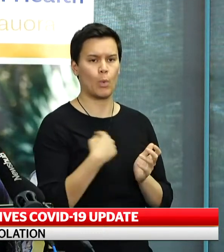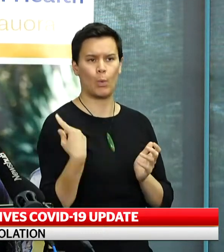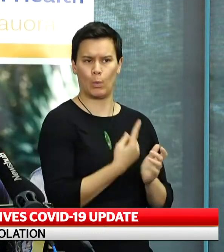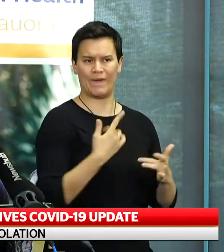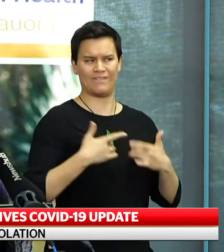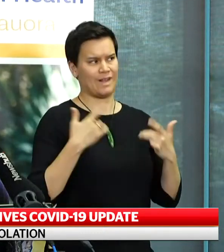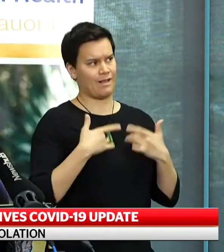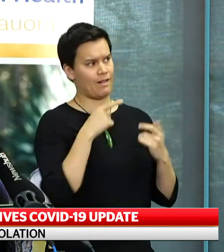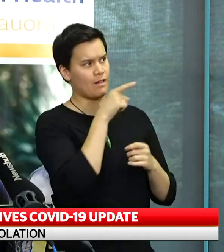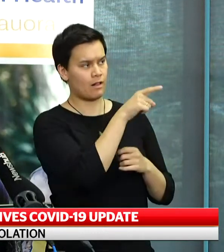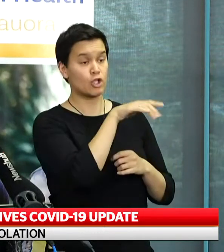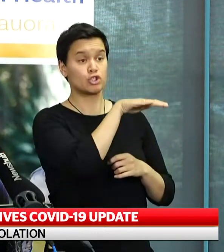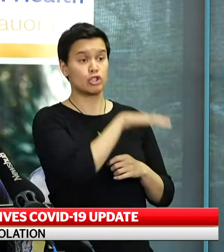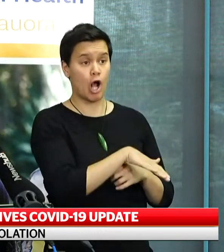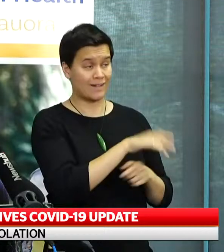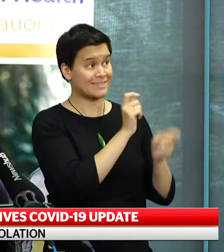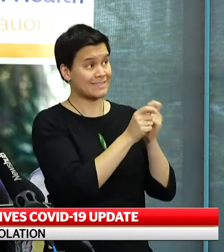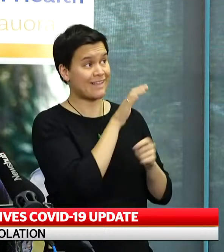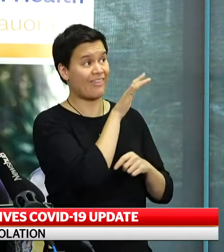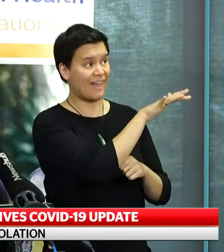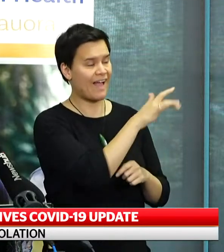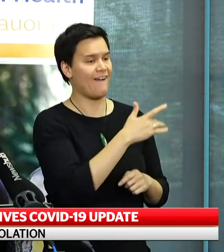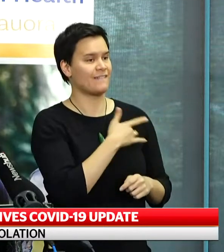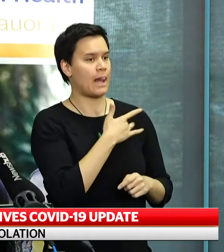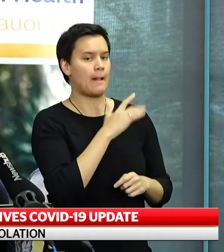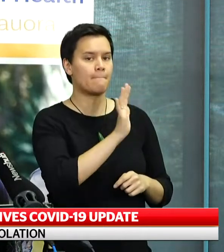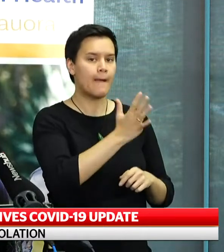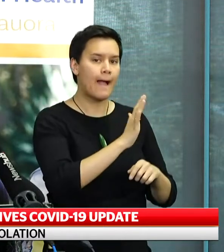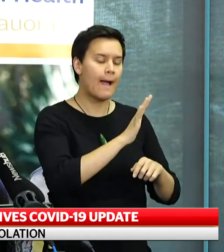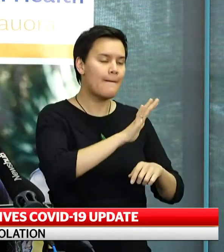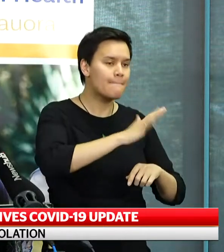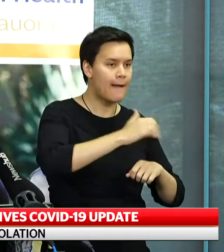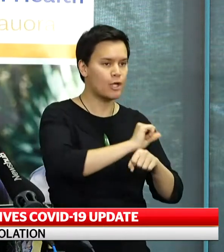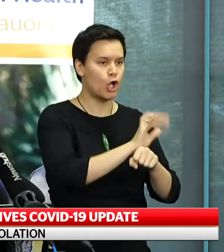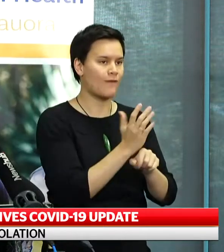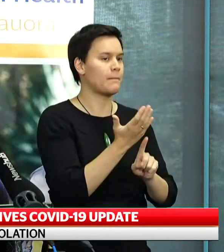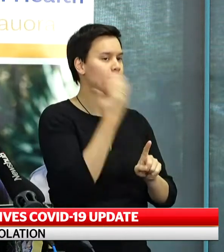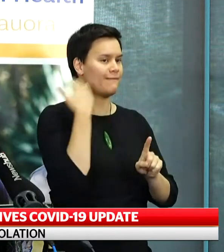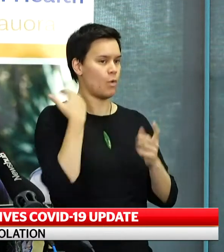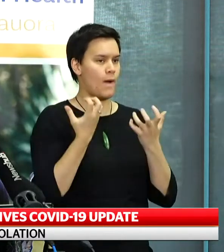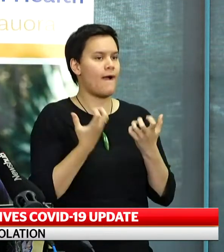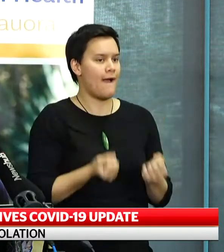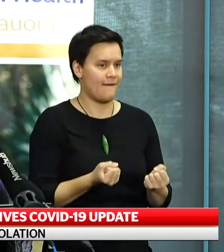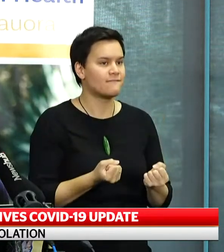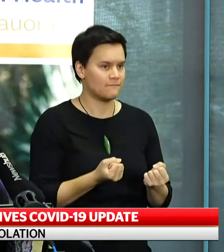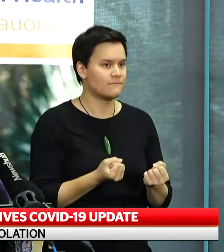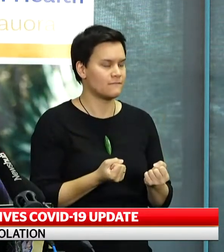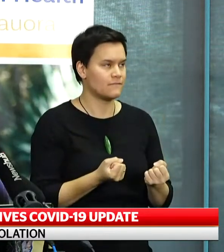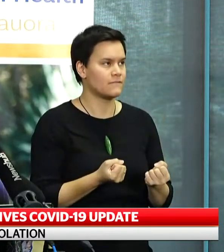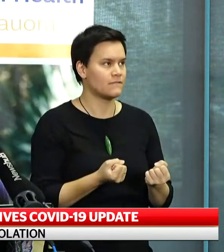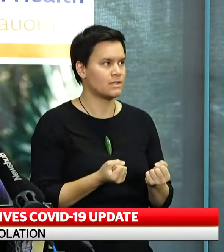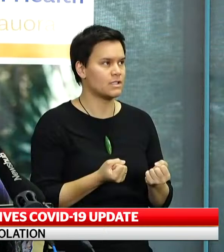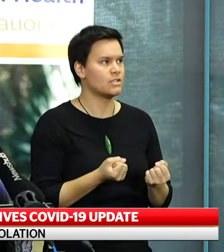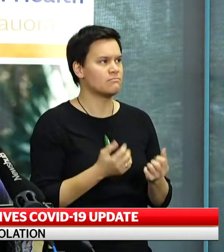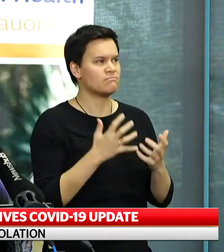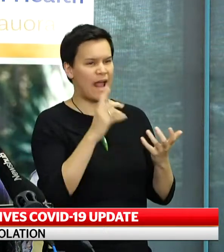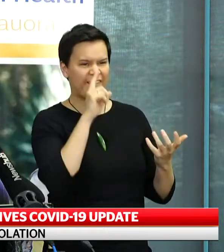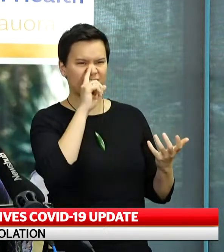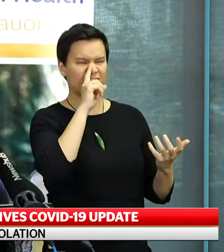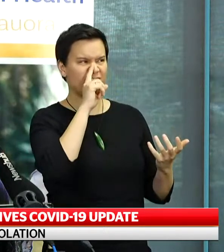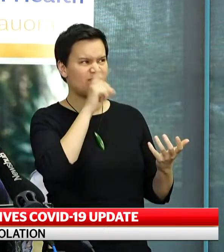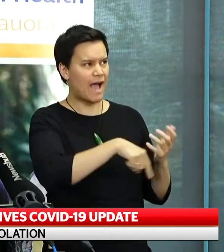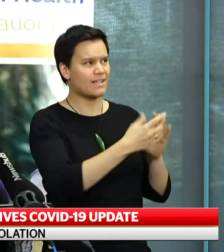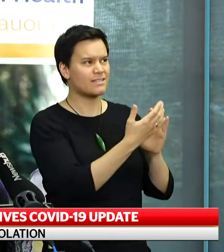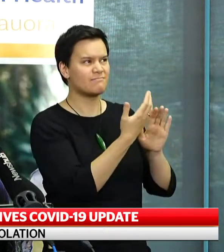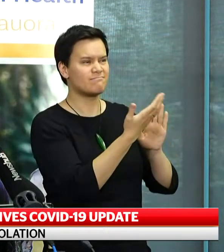positive result, and we're working closely with our Japanese counterparts to see if we can bring forward that second test, which would be a PCR